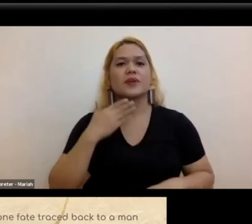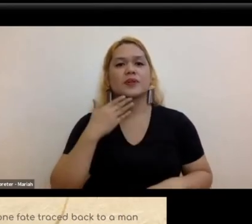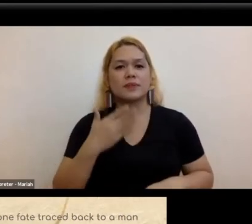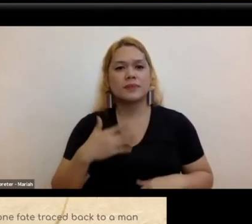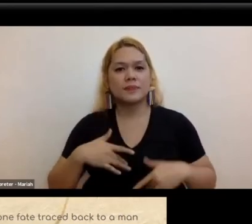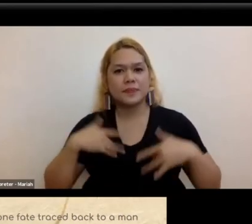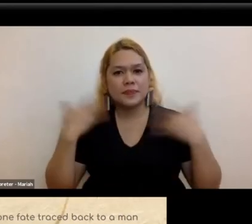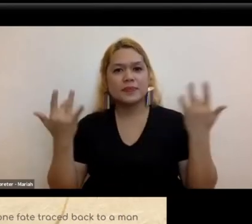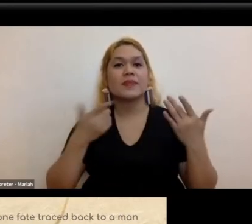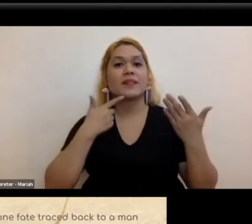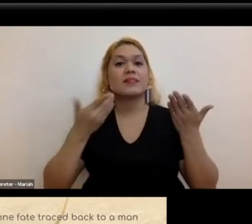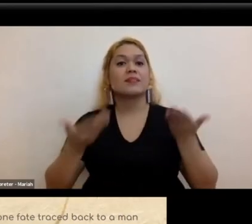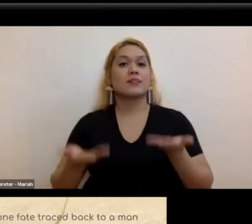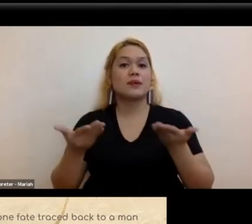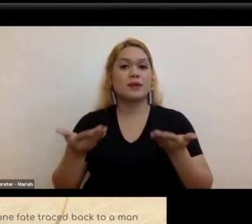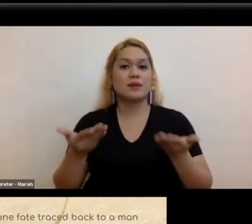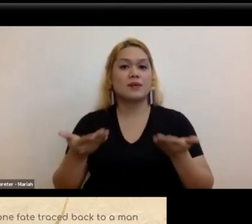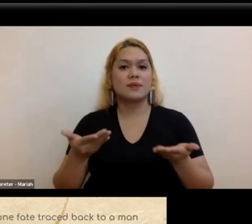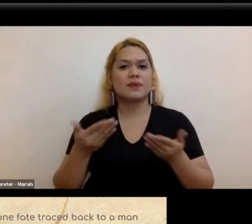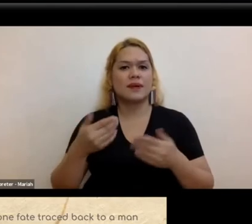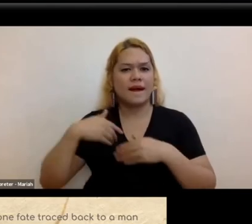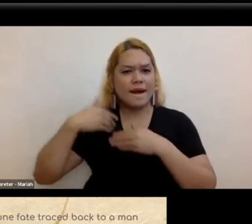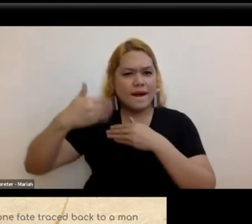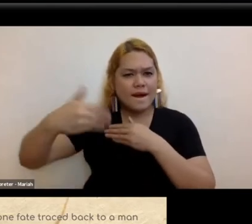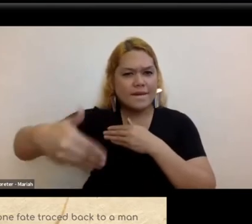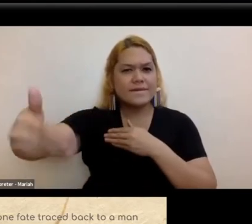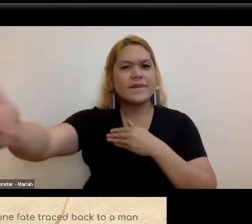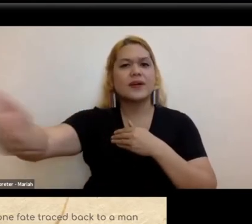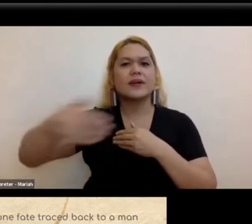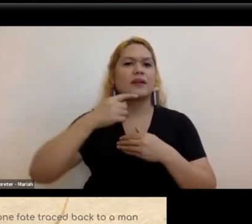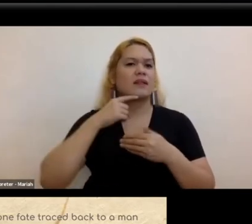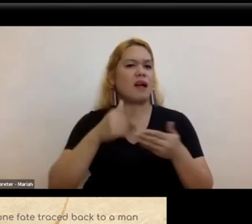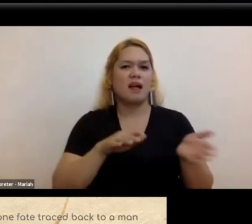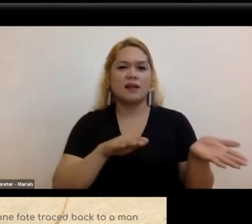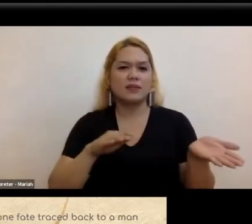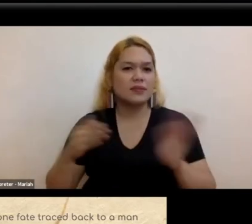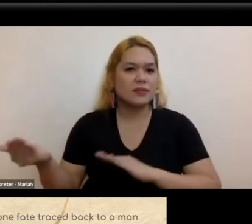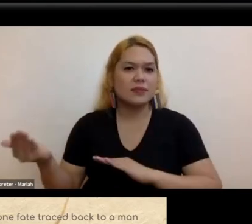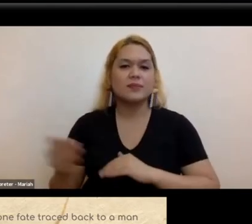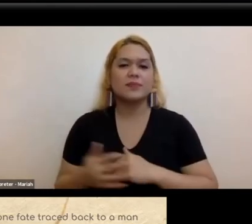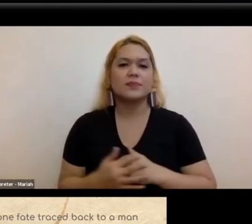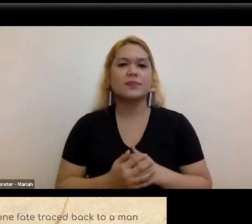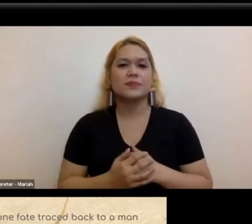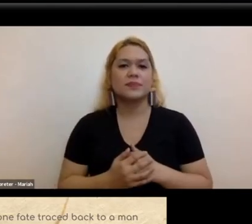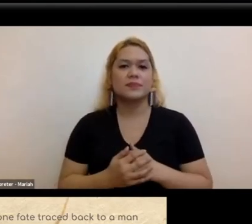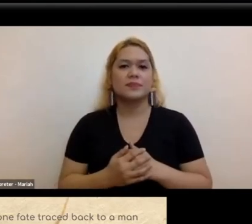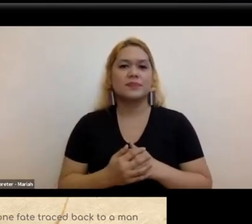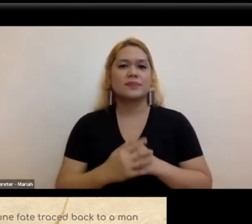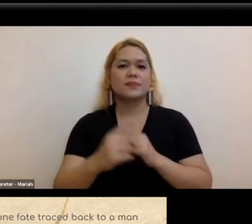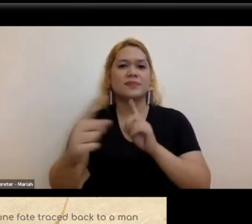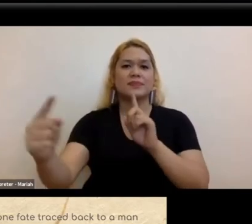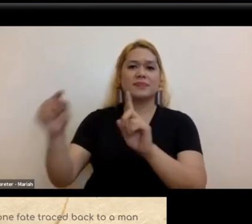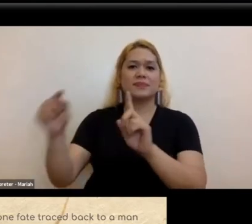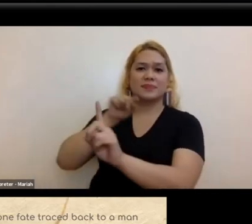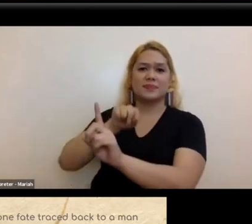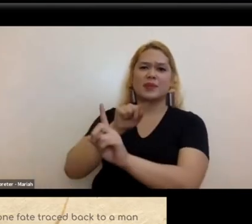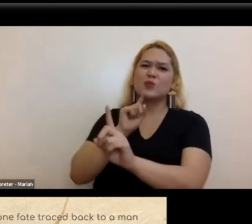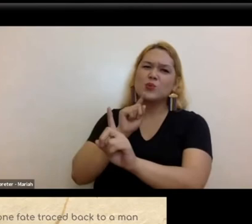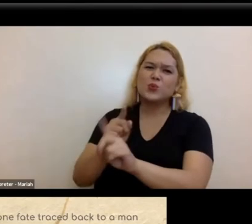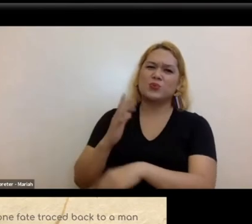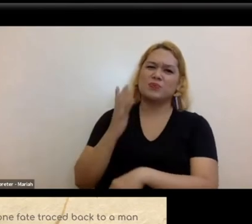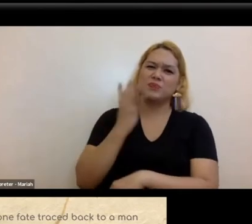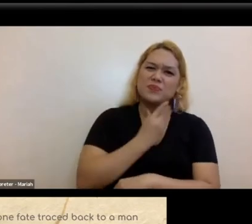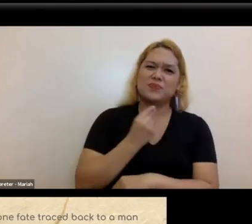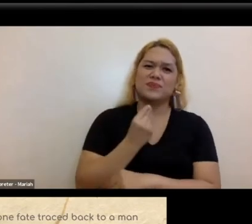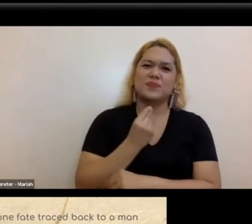day. Our one fate traced back to a man blonde beautiful, known for vigor. He flew